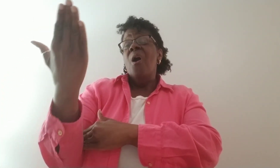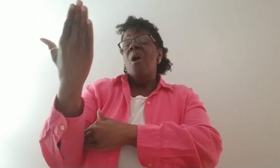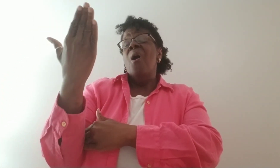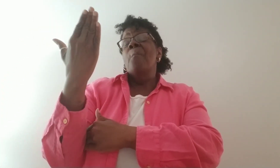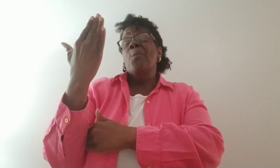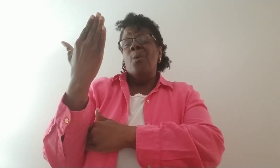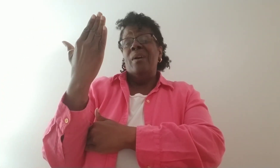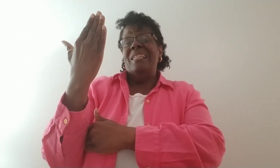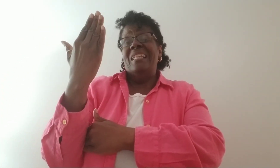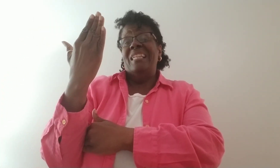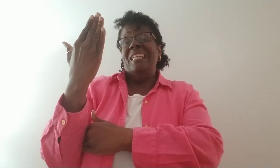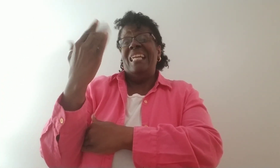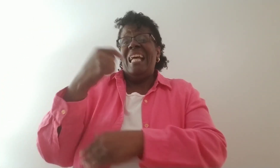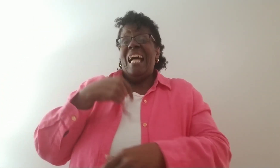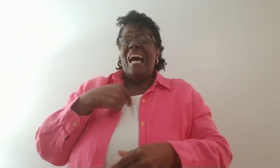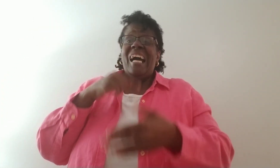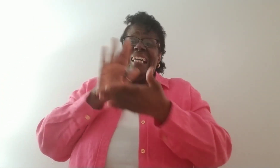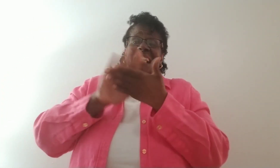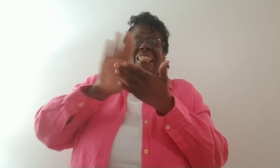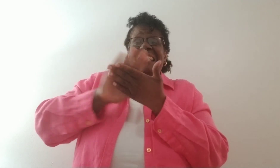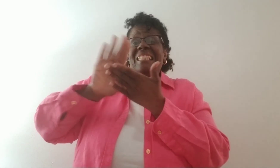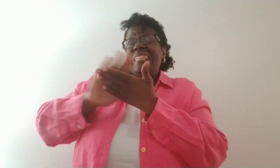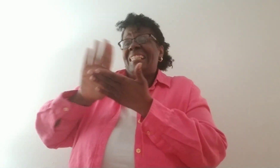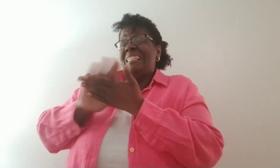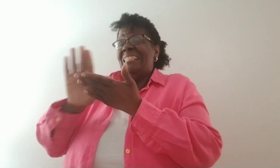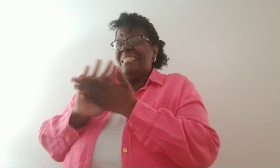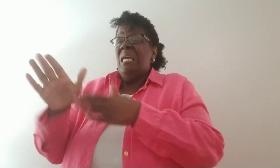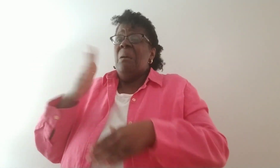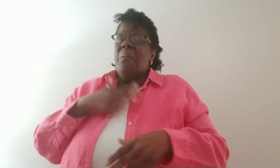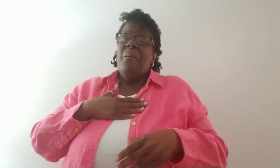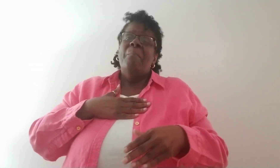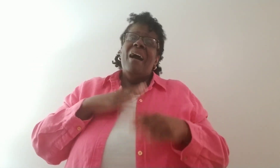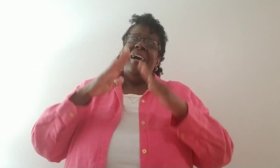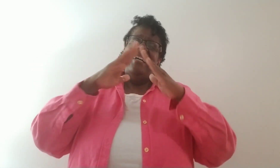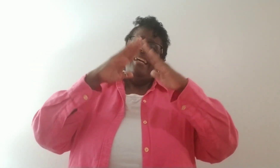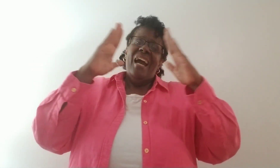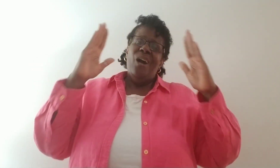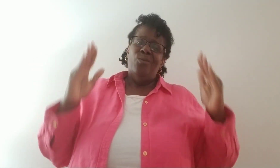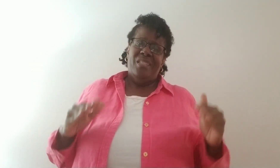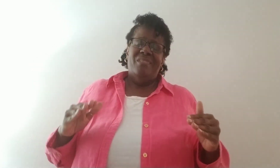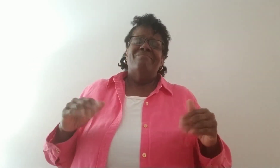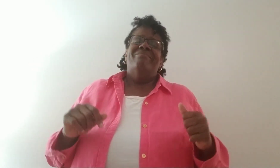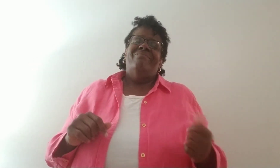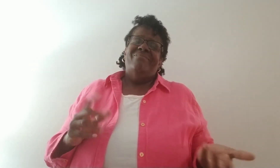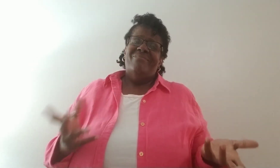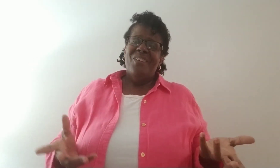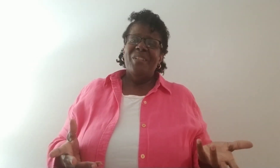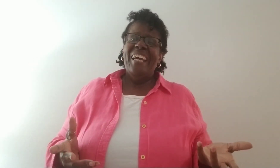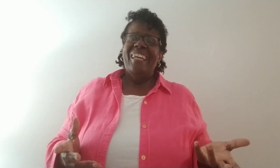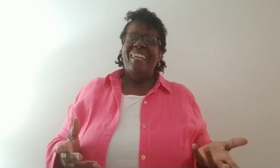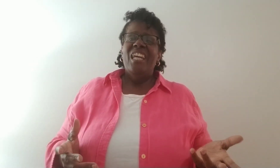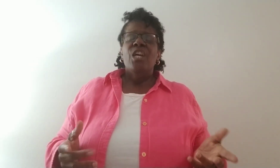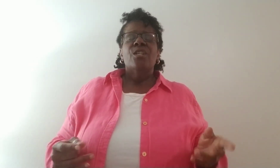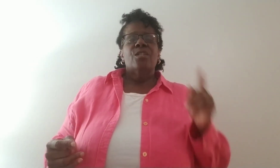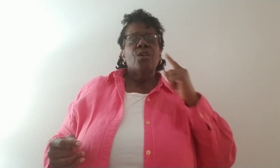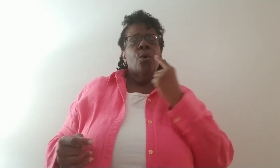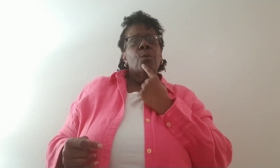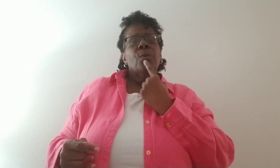all morning I clean my house. Okay, so remember,